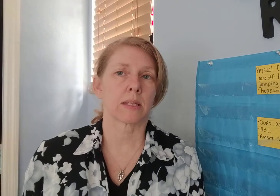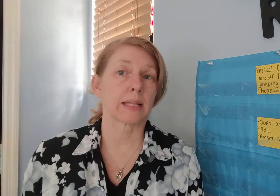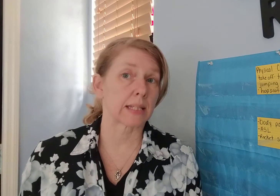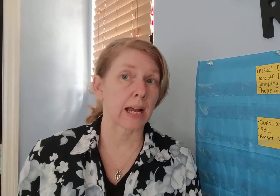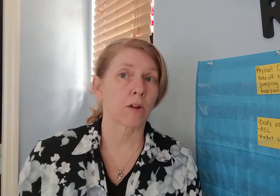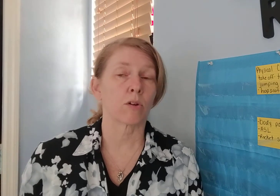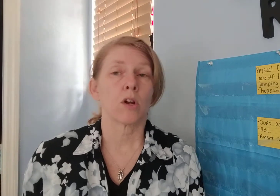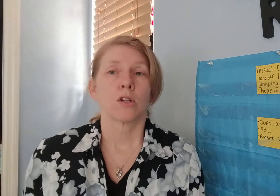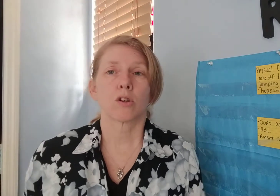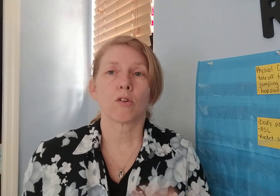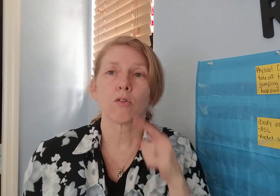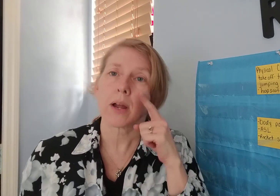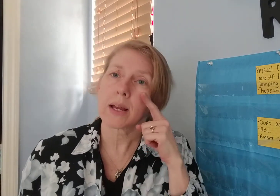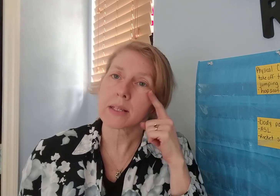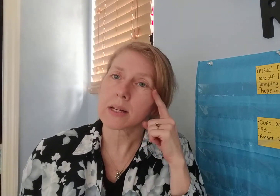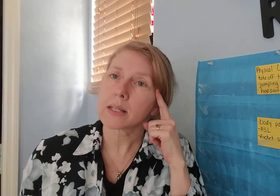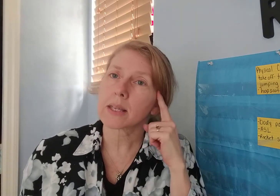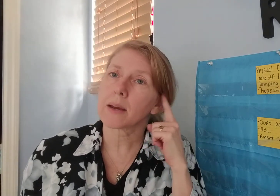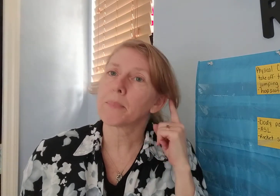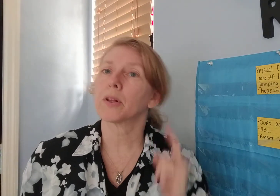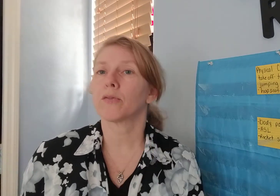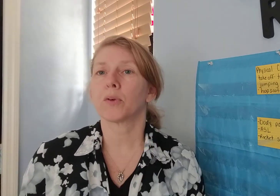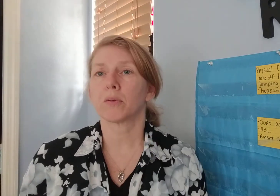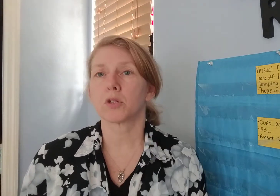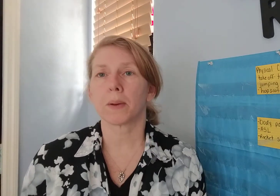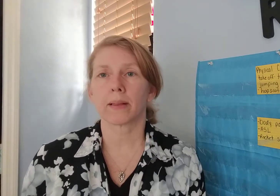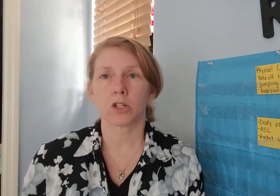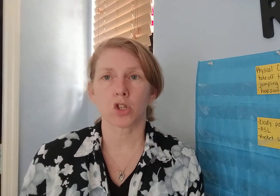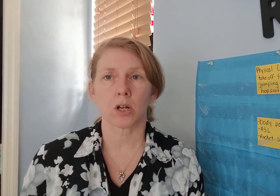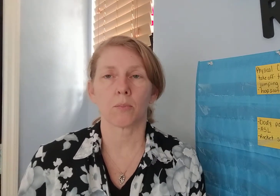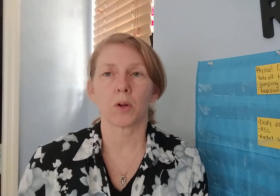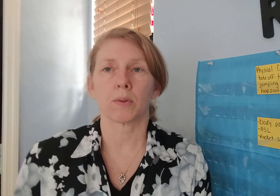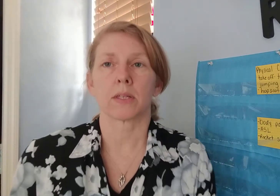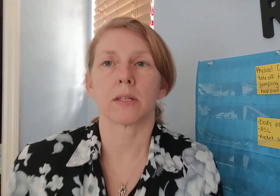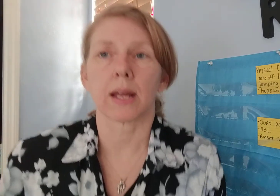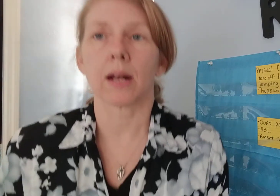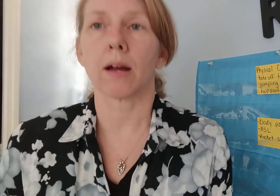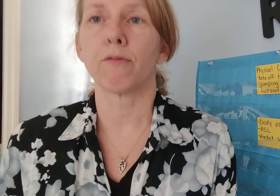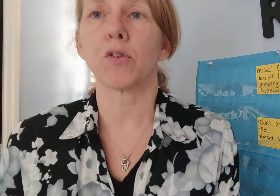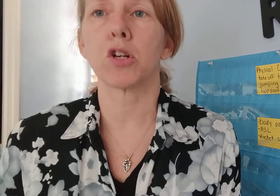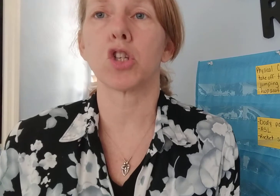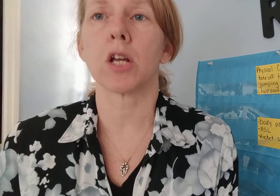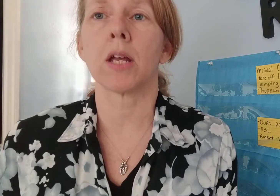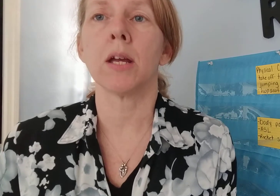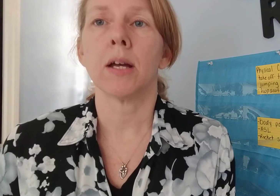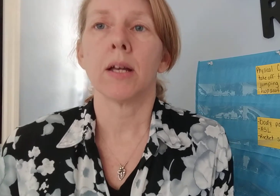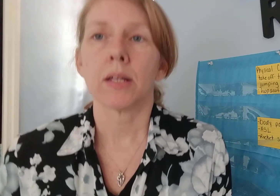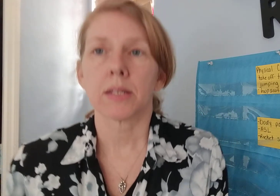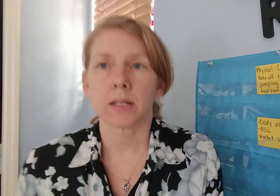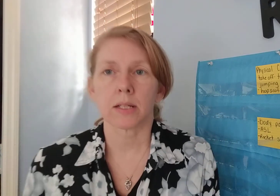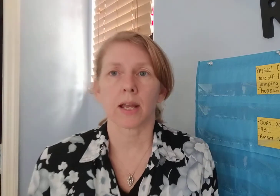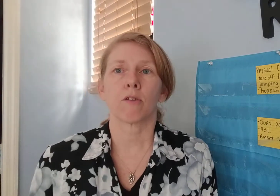sit down. So as an example, if we were spelling gym, we would stand up for G, sit down